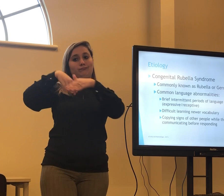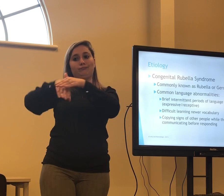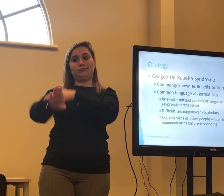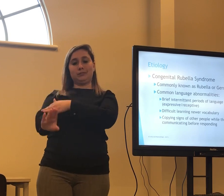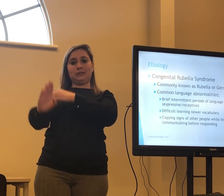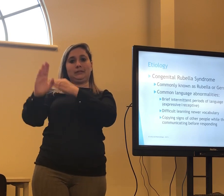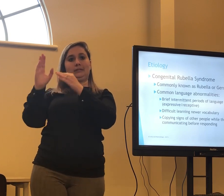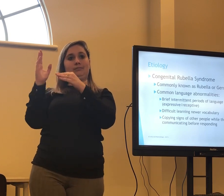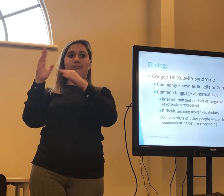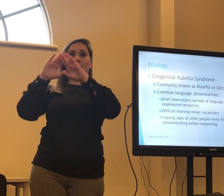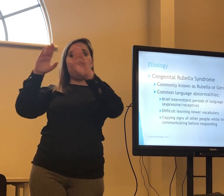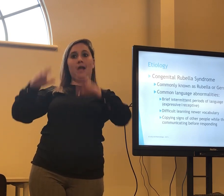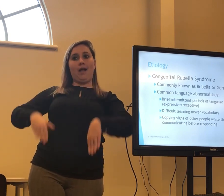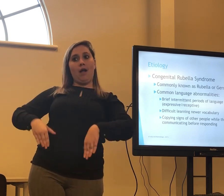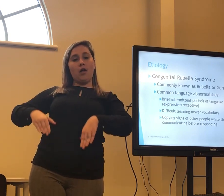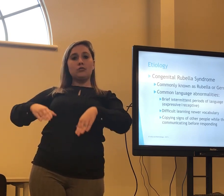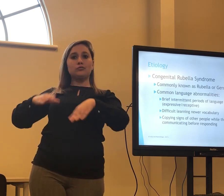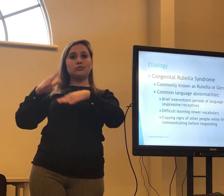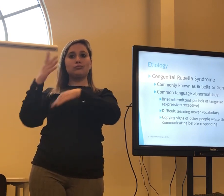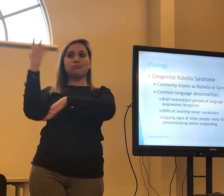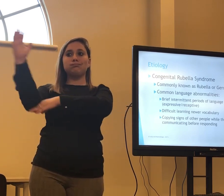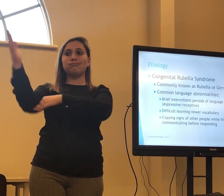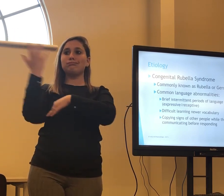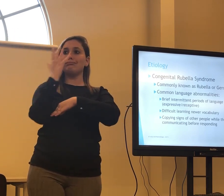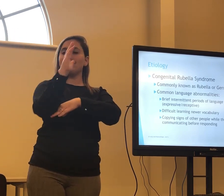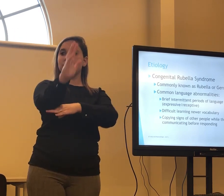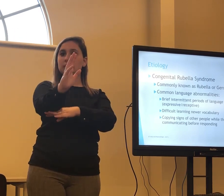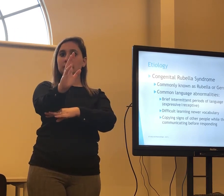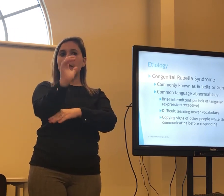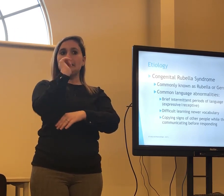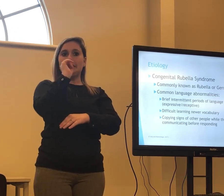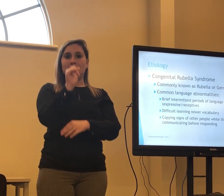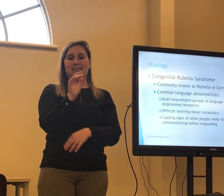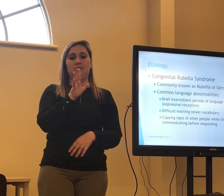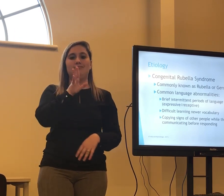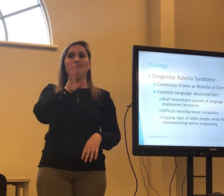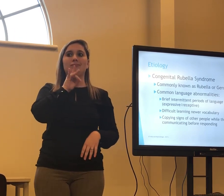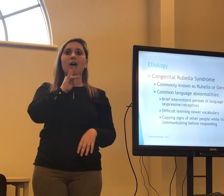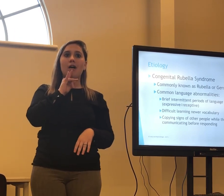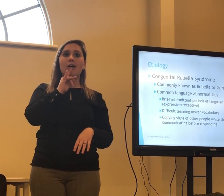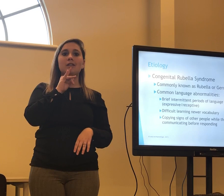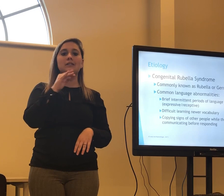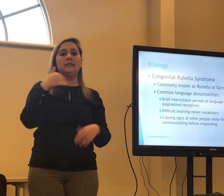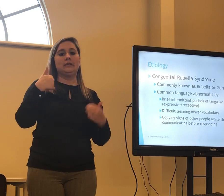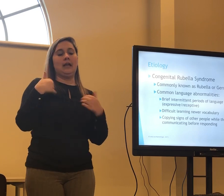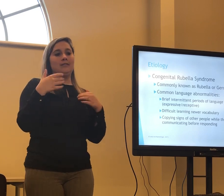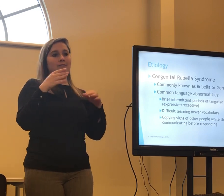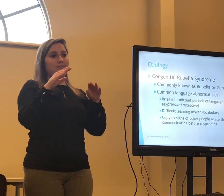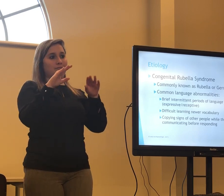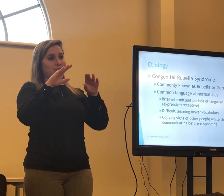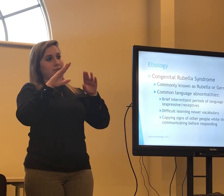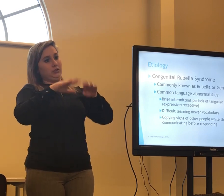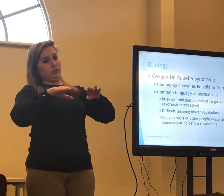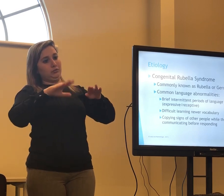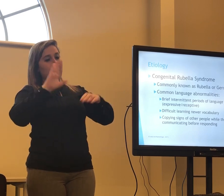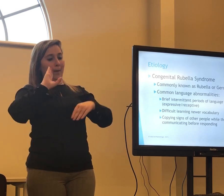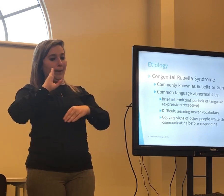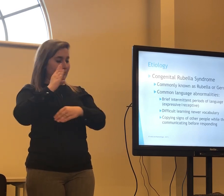mother and she doesn't speak language, she doesn't speak the same language, and there's a child who can't hear, the baby that's just been born, and they can't hear, and the mom's